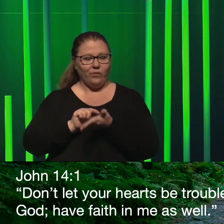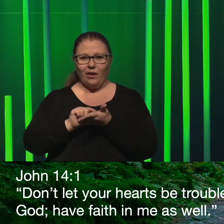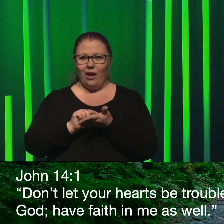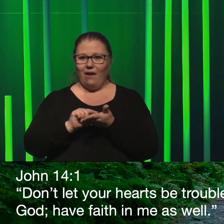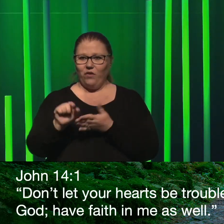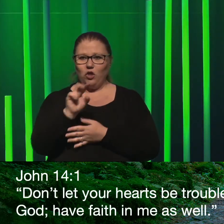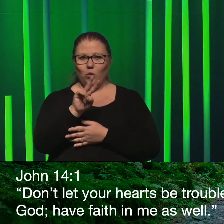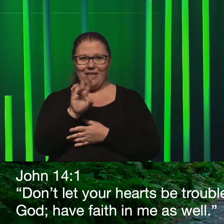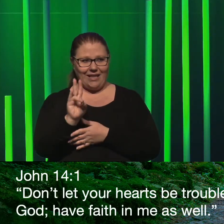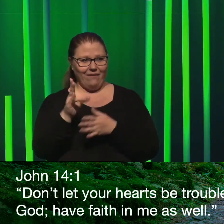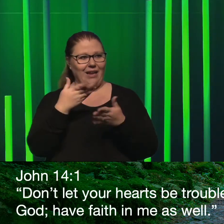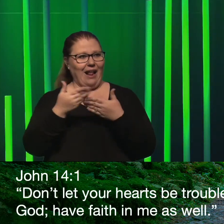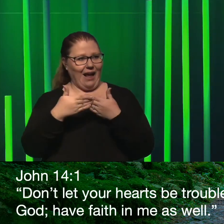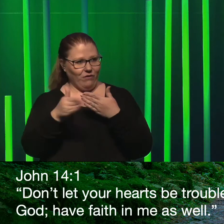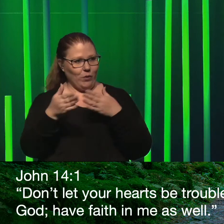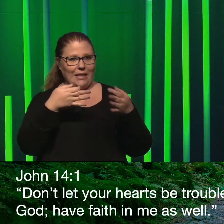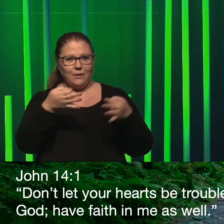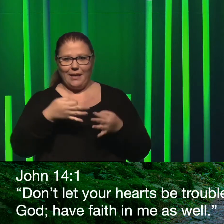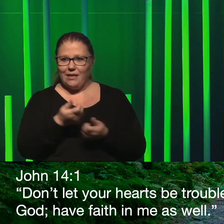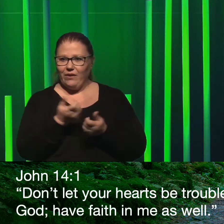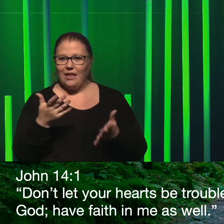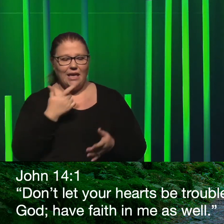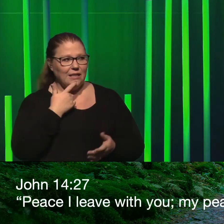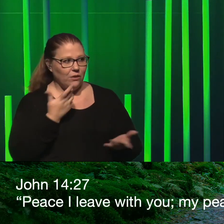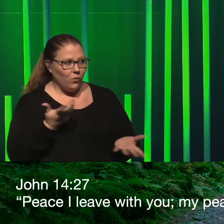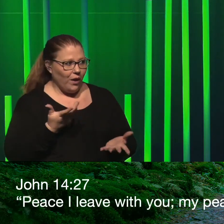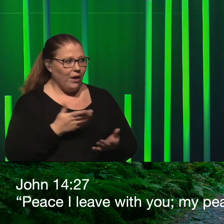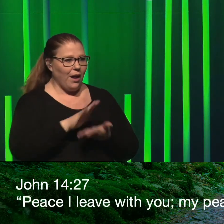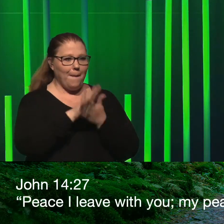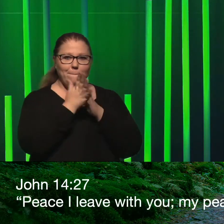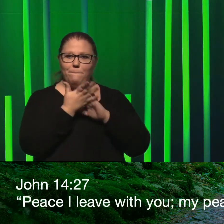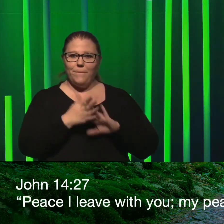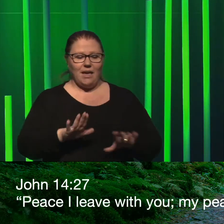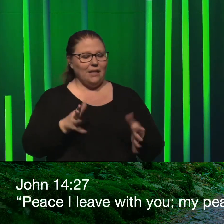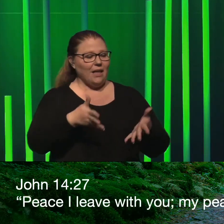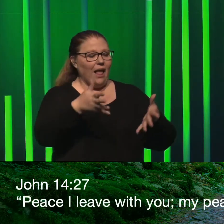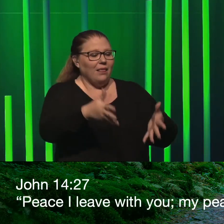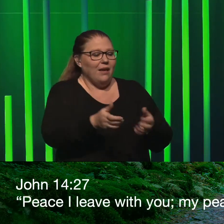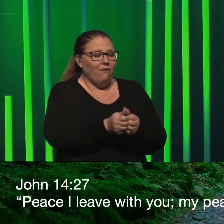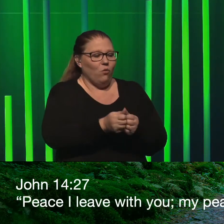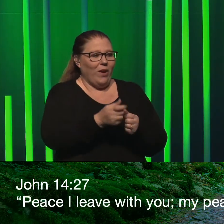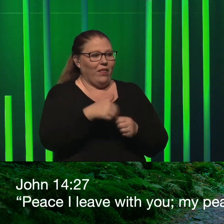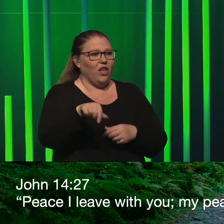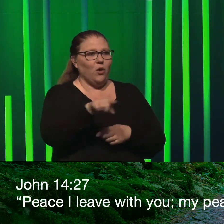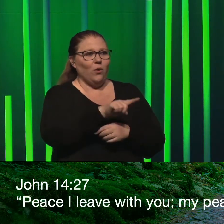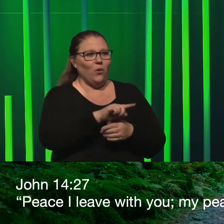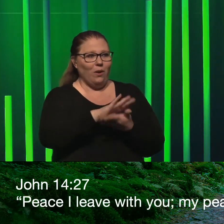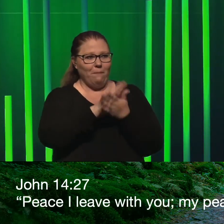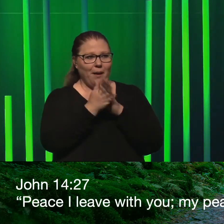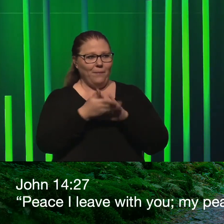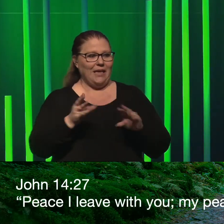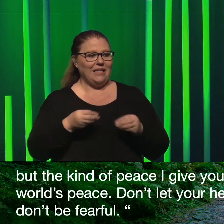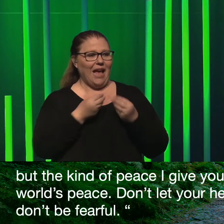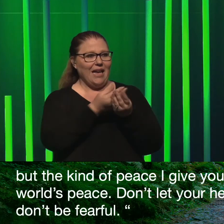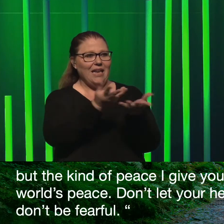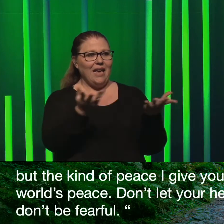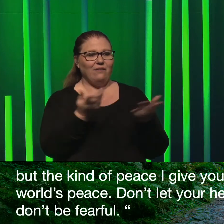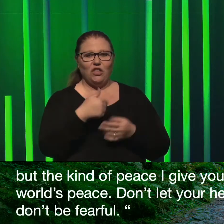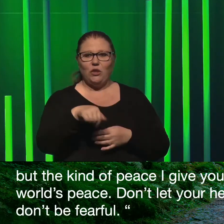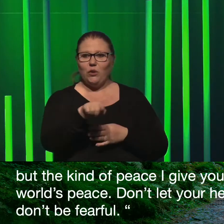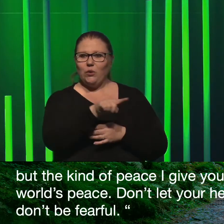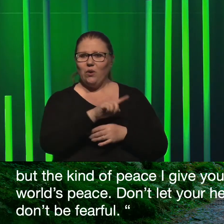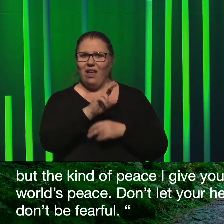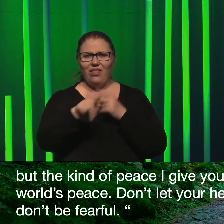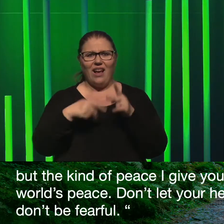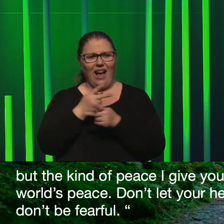kind of explains all of this, right, he says, peace I leave with you. My peace I give to you. But the kind of peace that